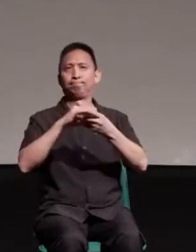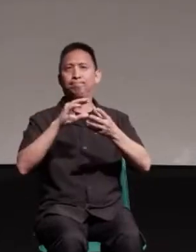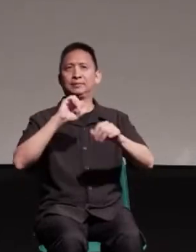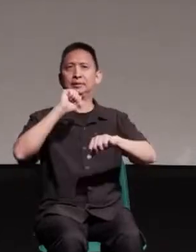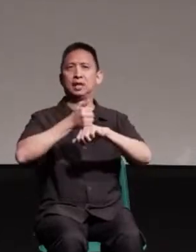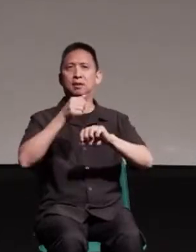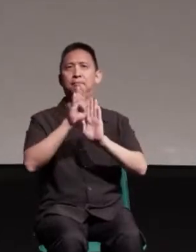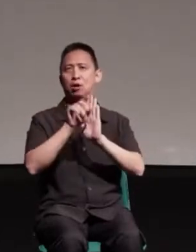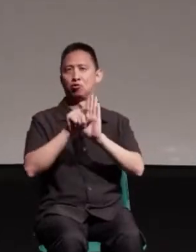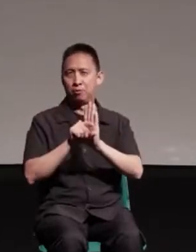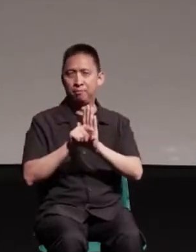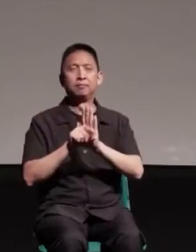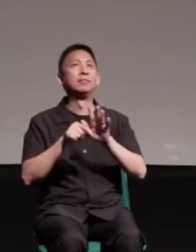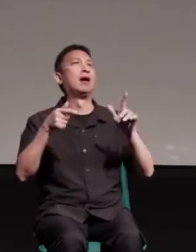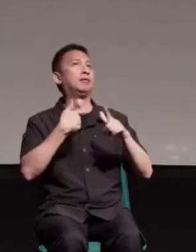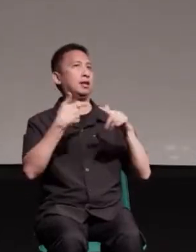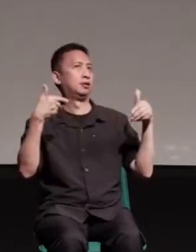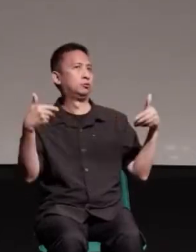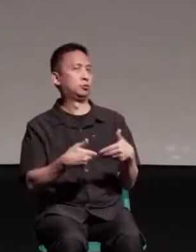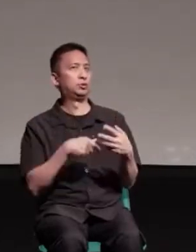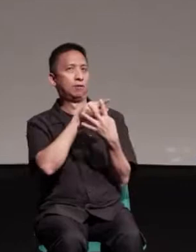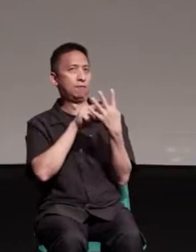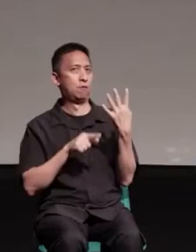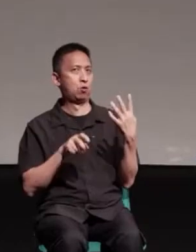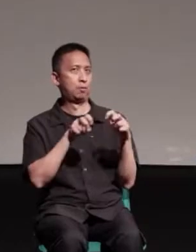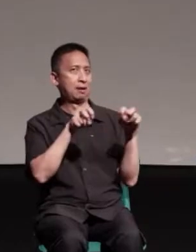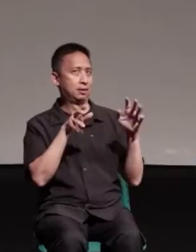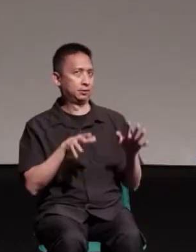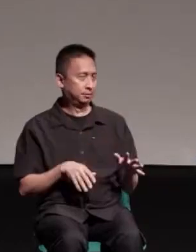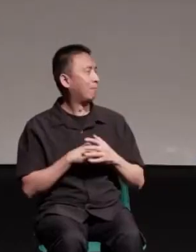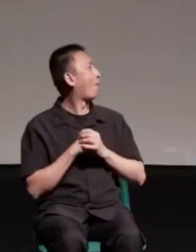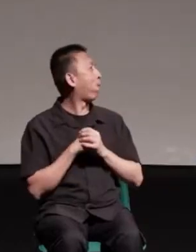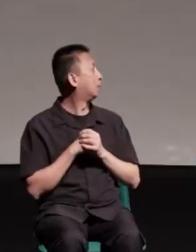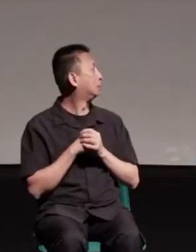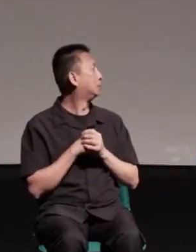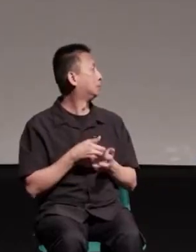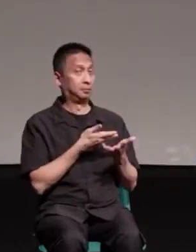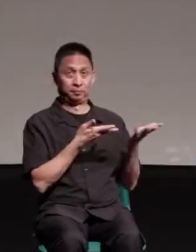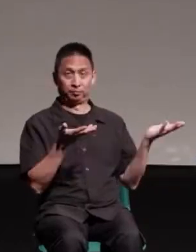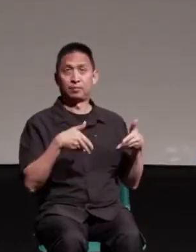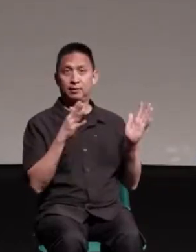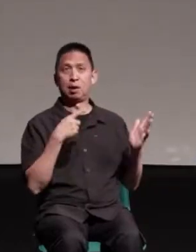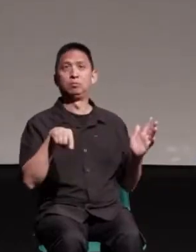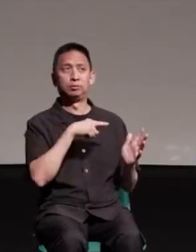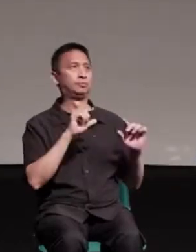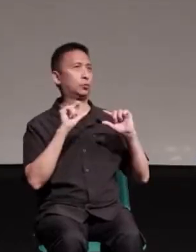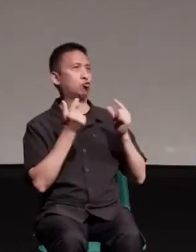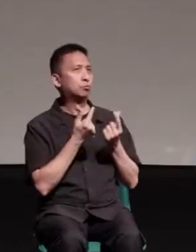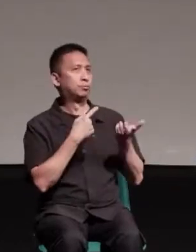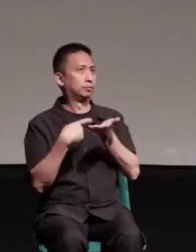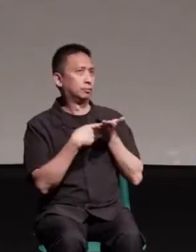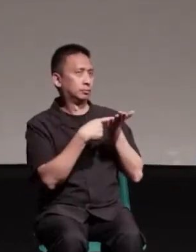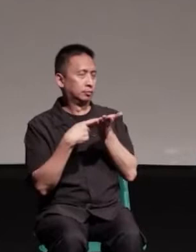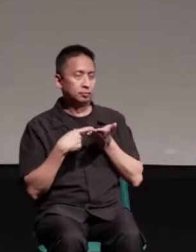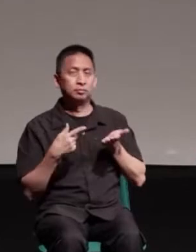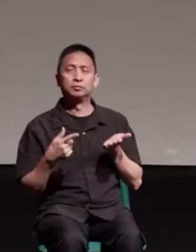and introduce our 4 esteemed panelists. And then we will have a group discussion between all of us. And then we'll